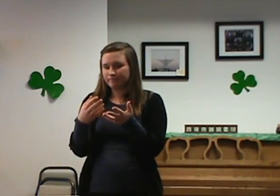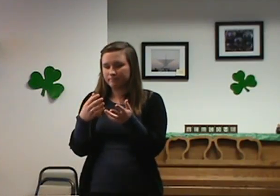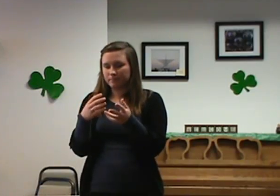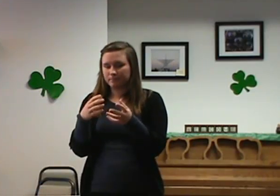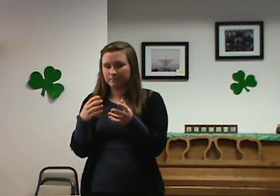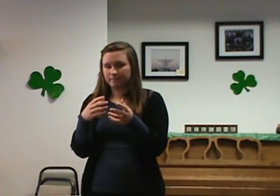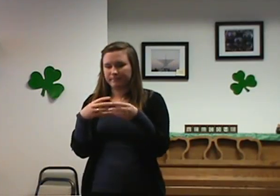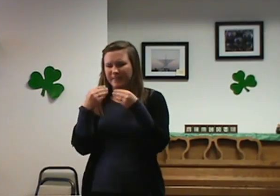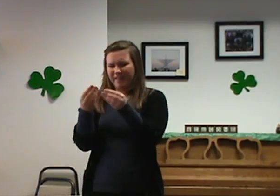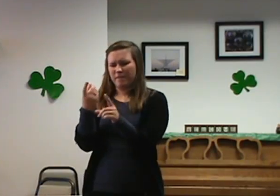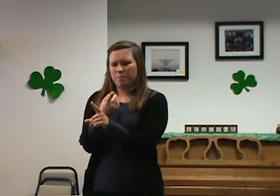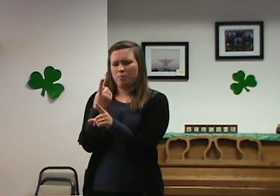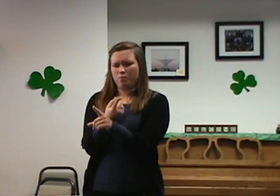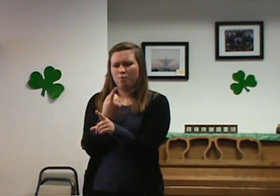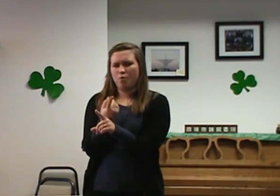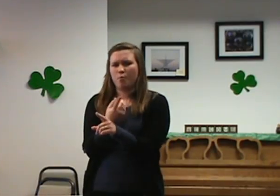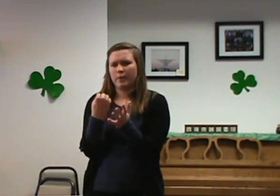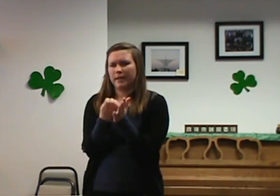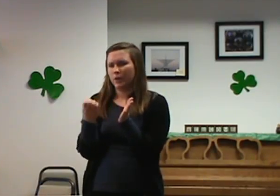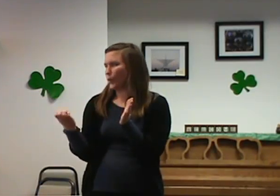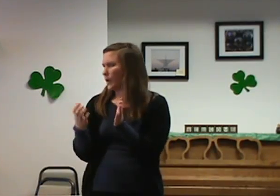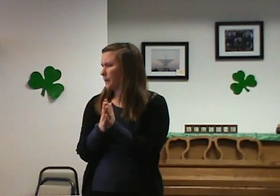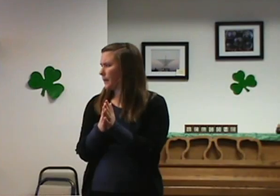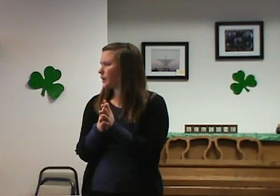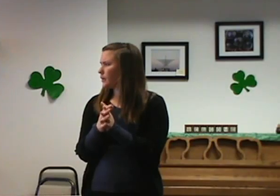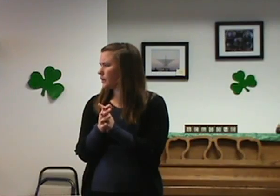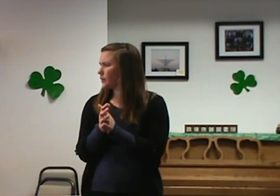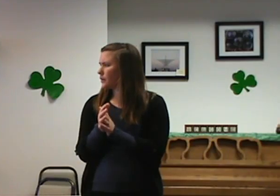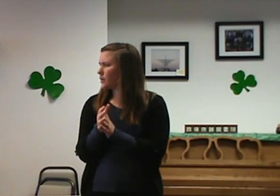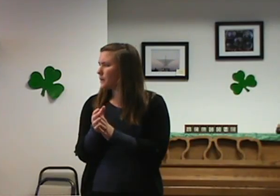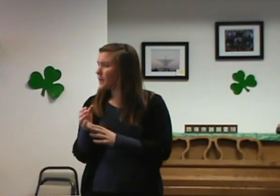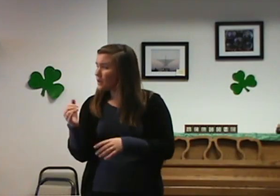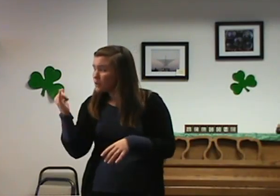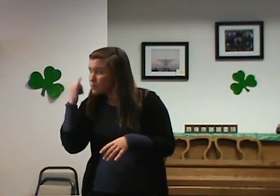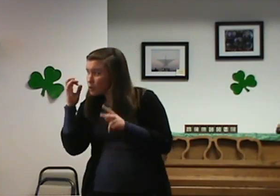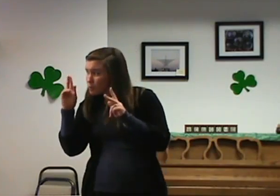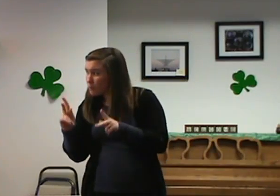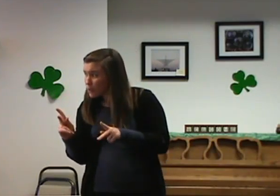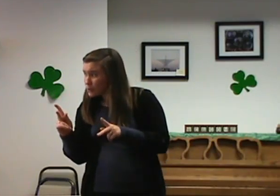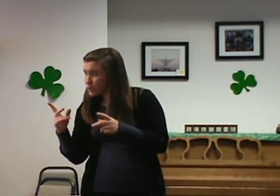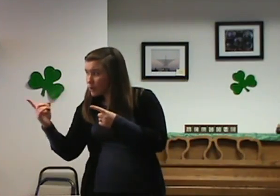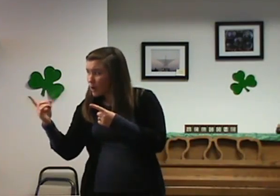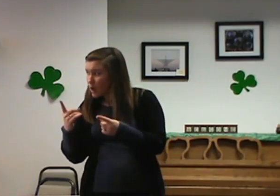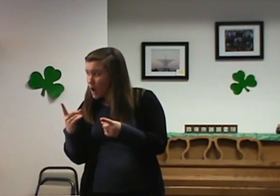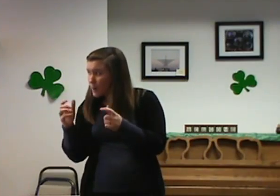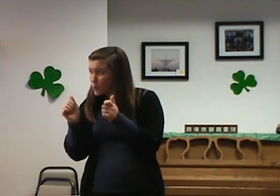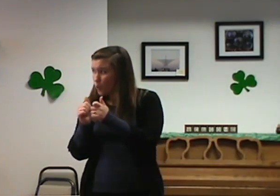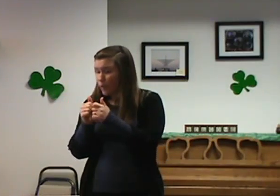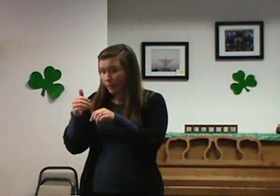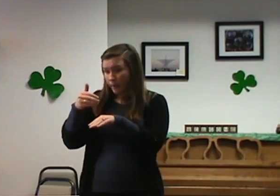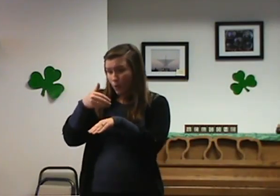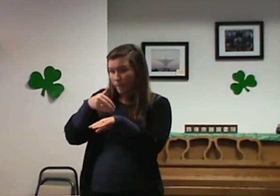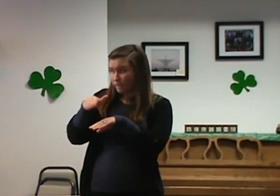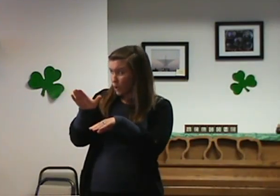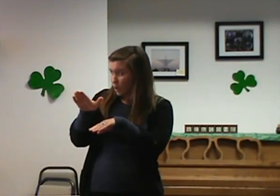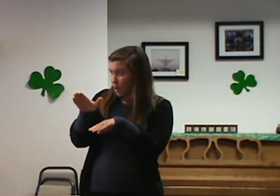Well, and if anyone comes with a referral from you, a suggestion that they come to the store, if they tell us